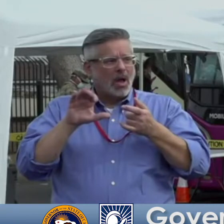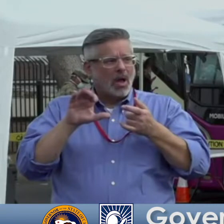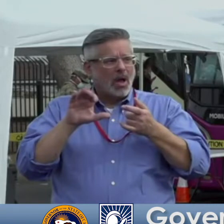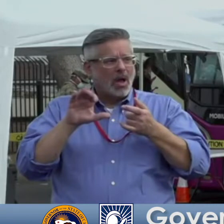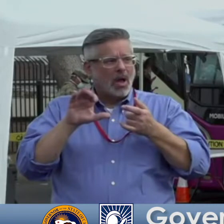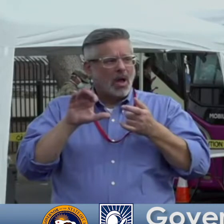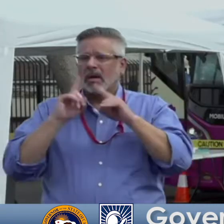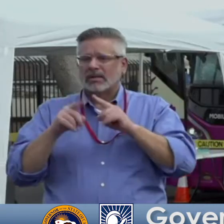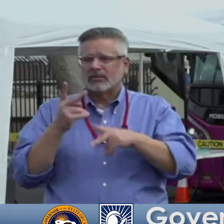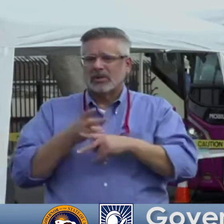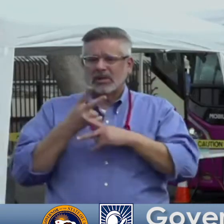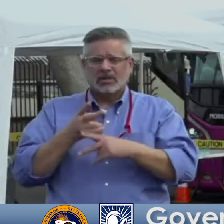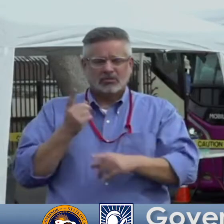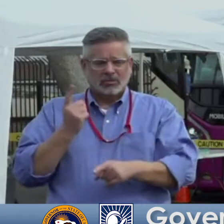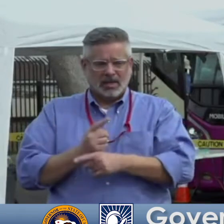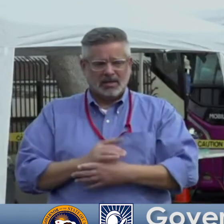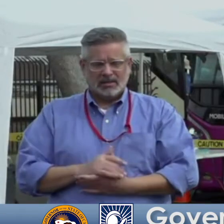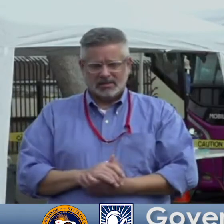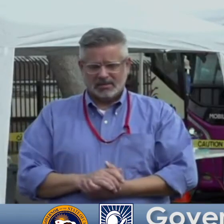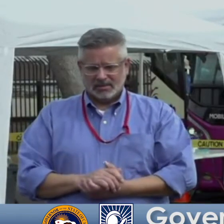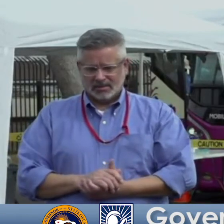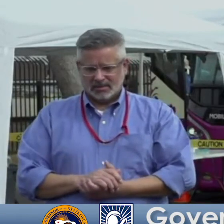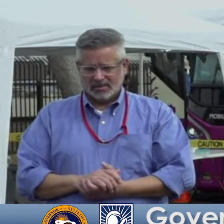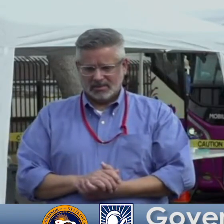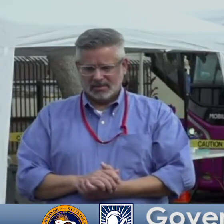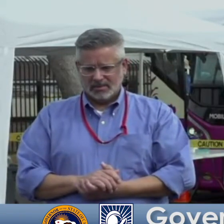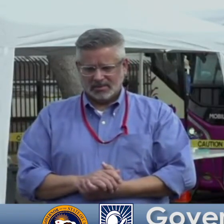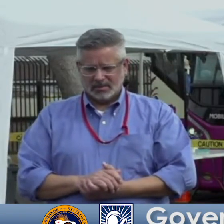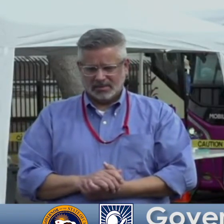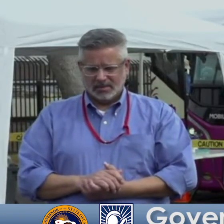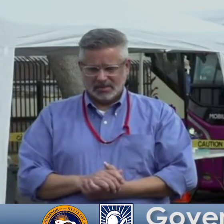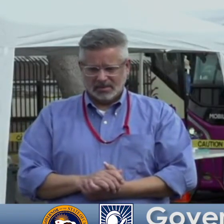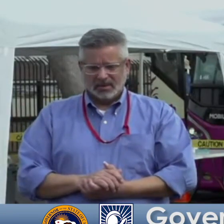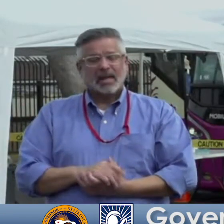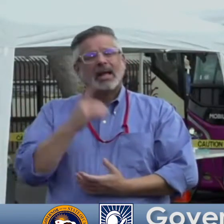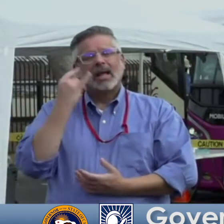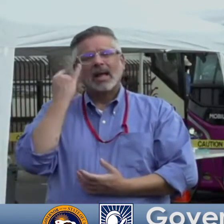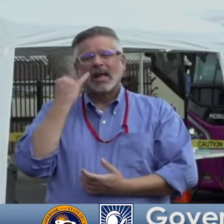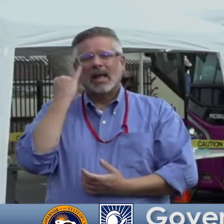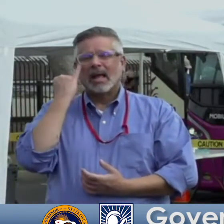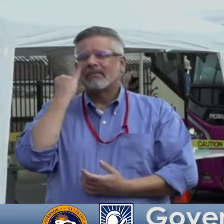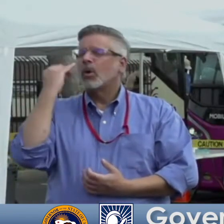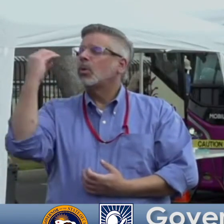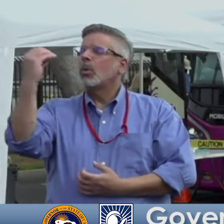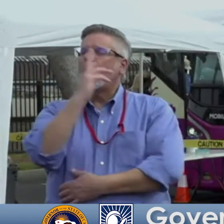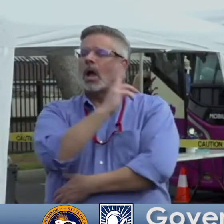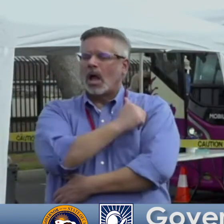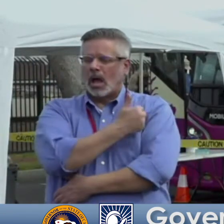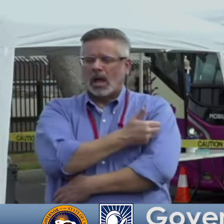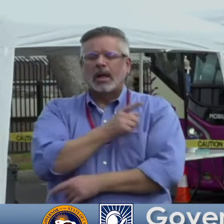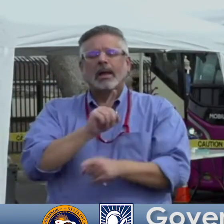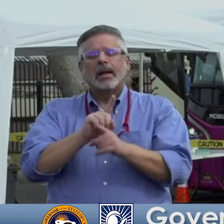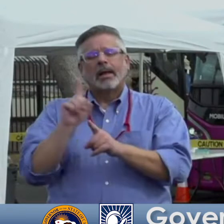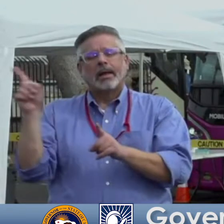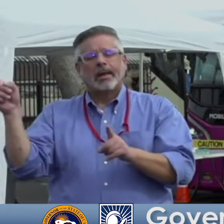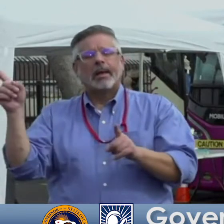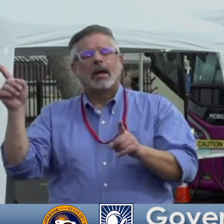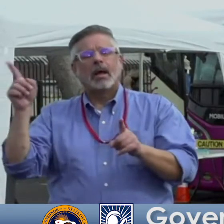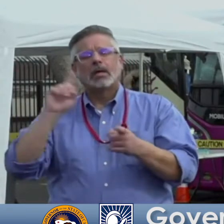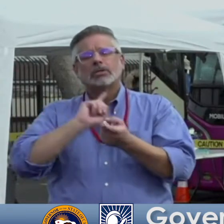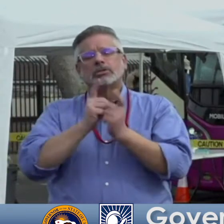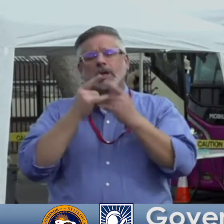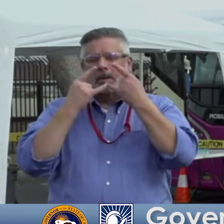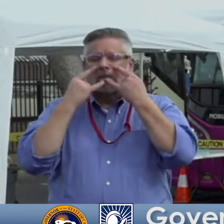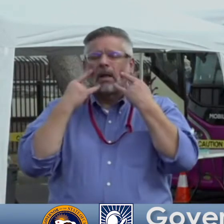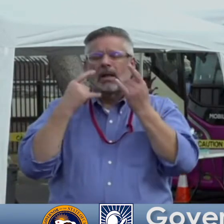give different care, right? Yeah. I mean, if they're Even if not they didn't hospitalized come in for because of COVID, Yeah, but they do it as a byproduct. Time to change the